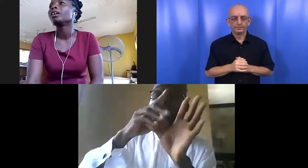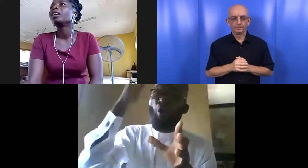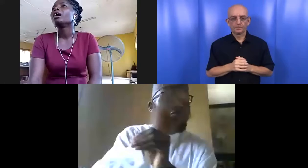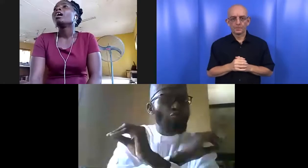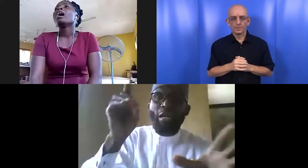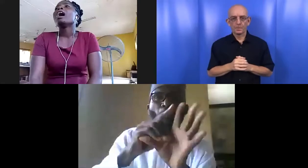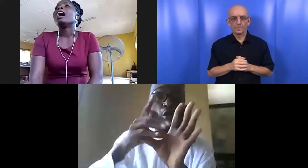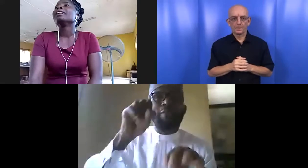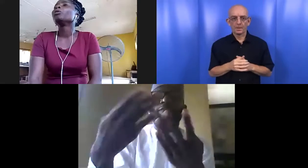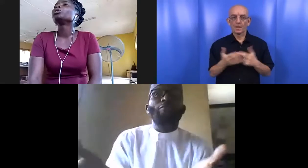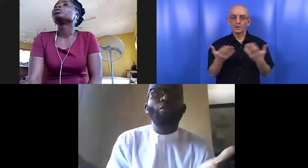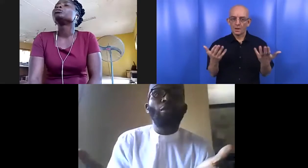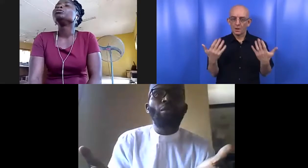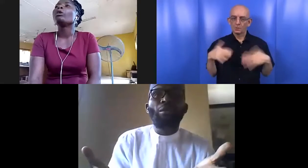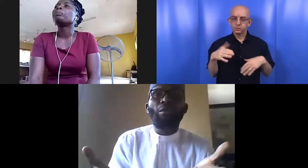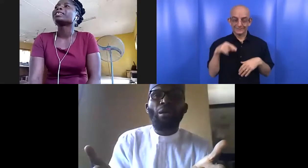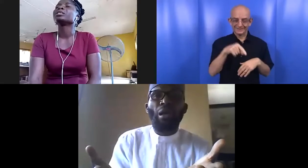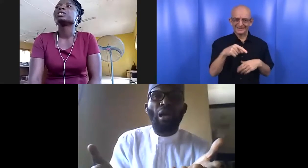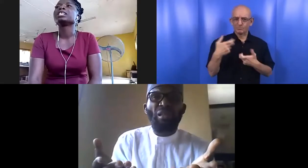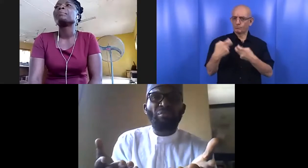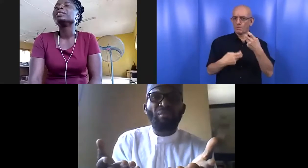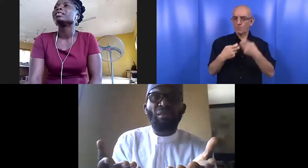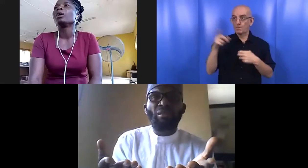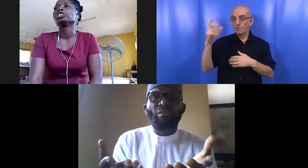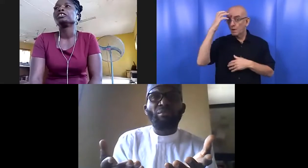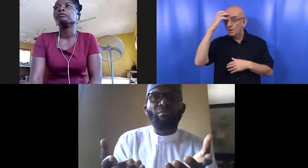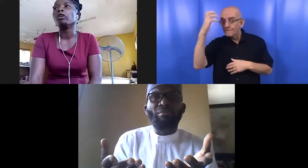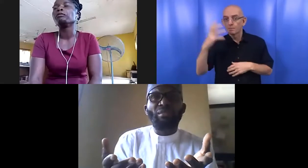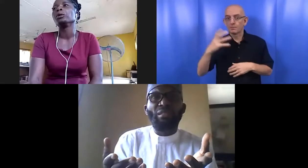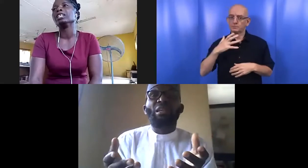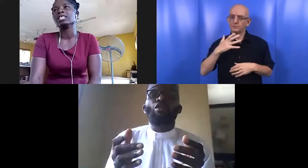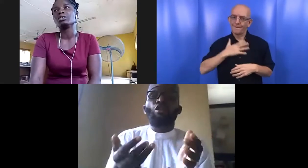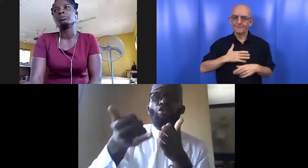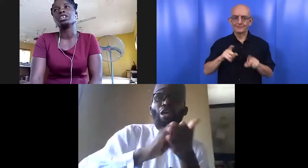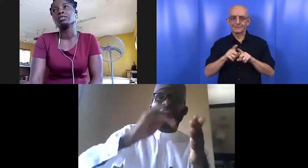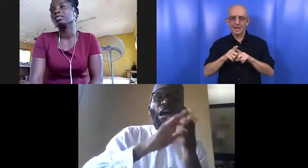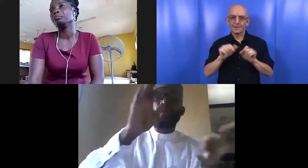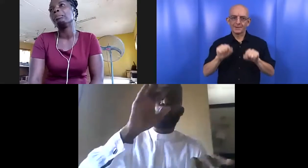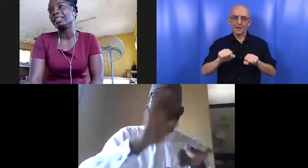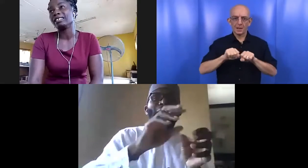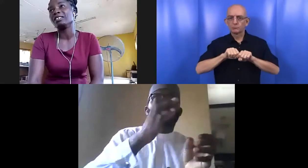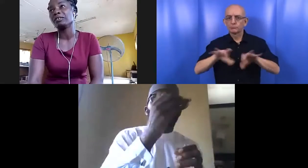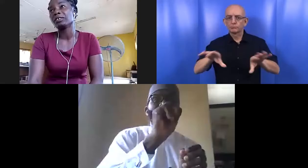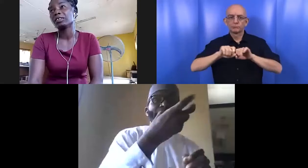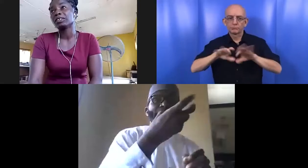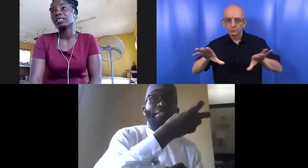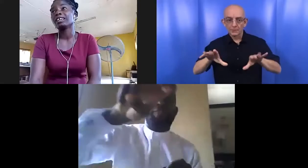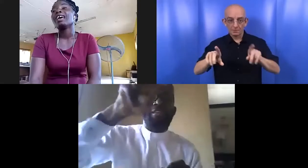palliative, and there was no persons with disability that was involved on the list to be given